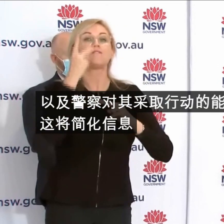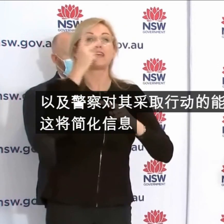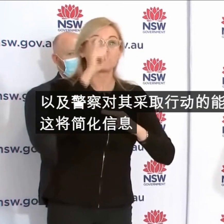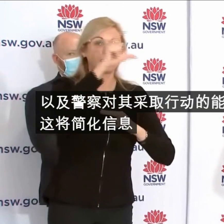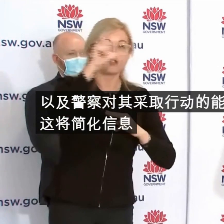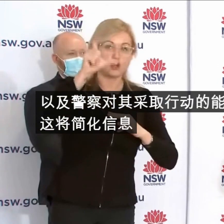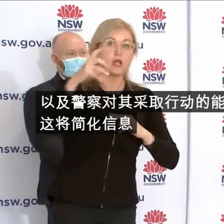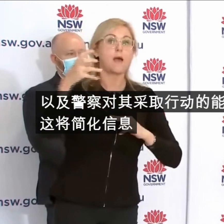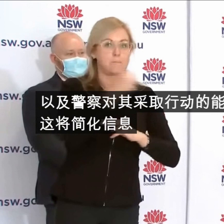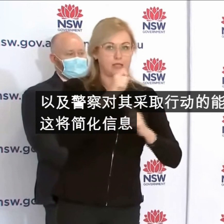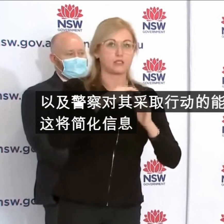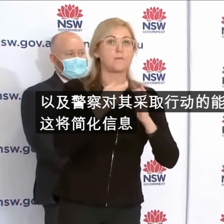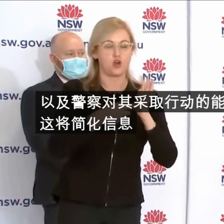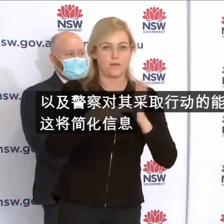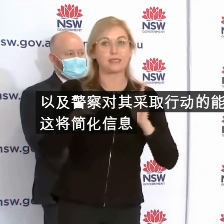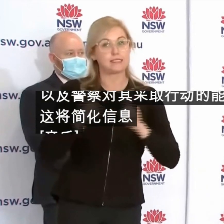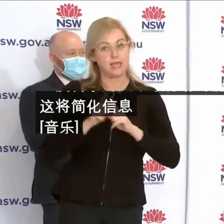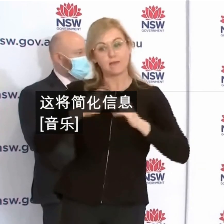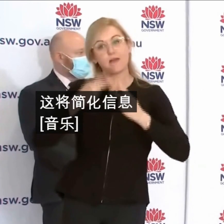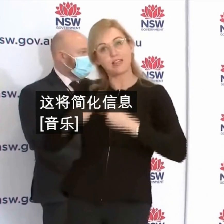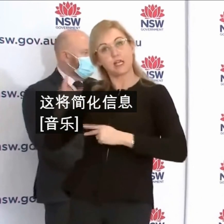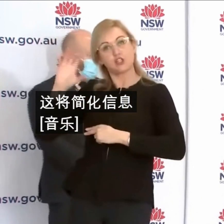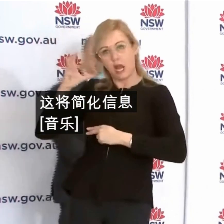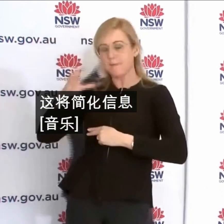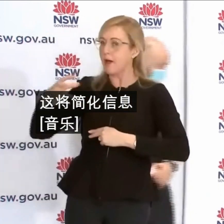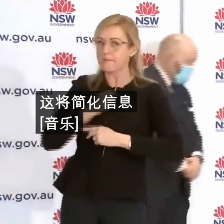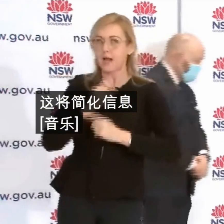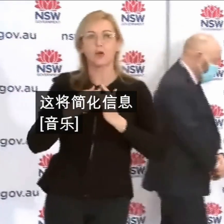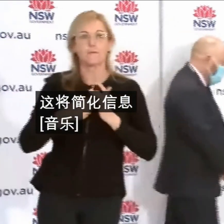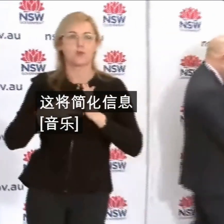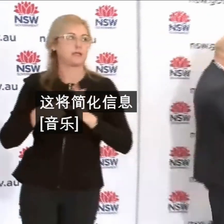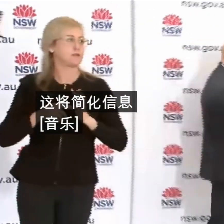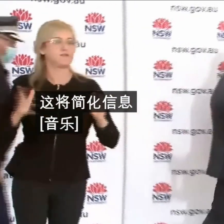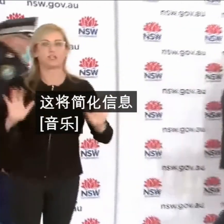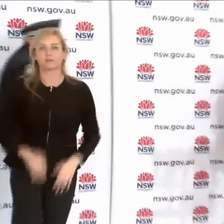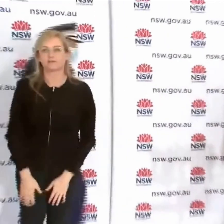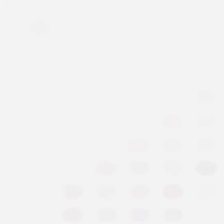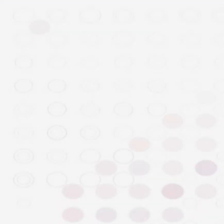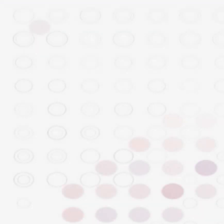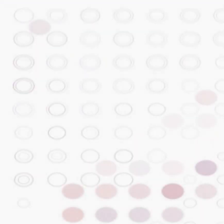message for everyone. Just on Wilcannia,